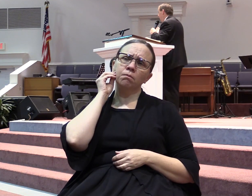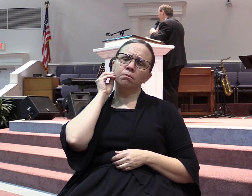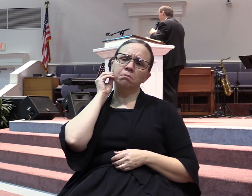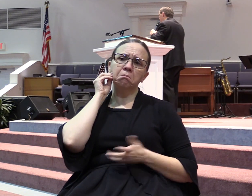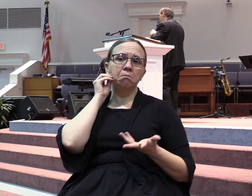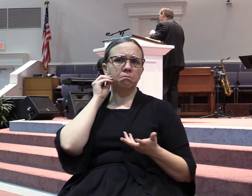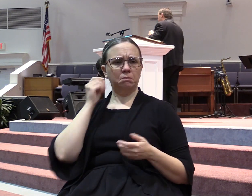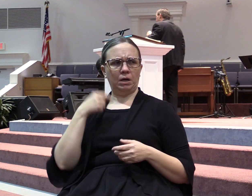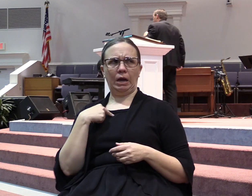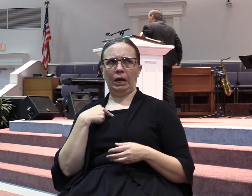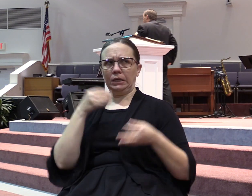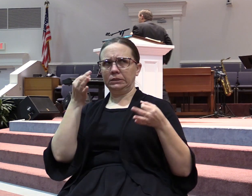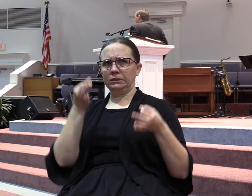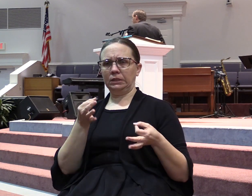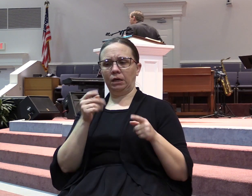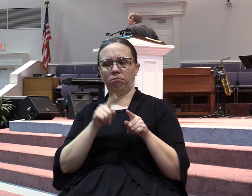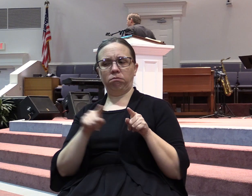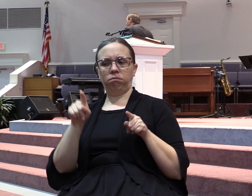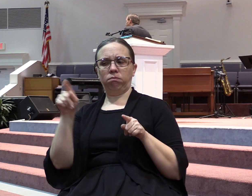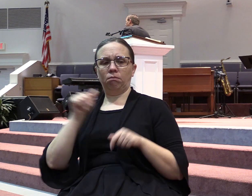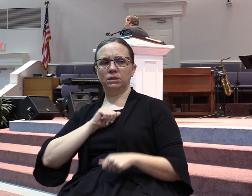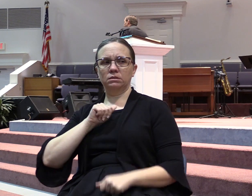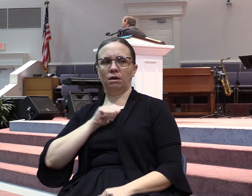After all, I'm the one that wandered off.